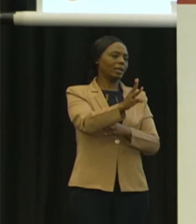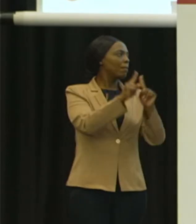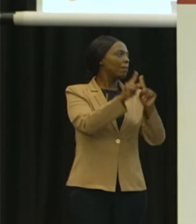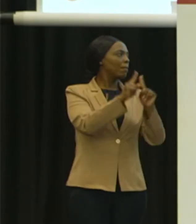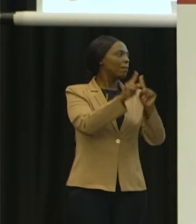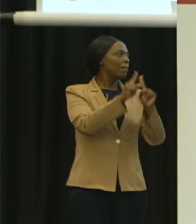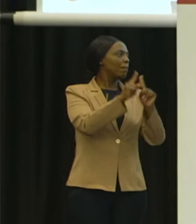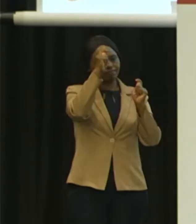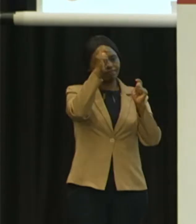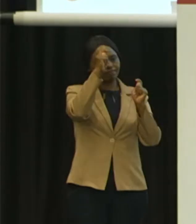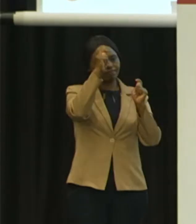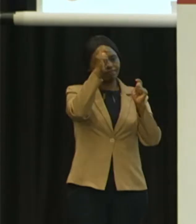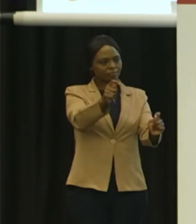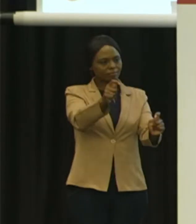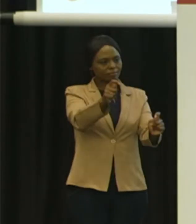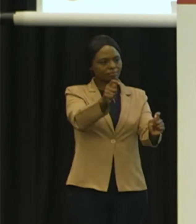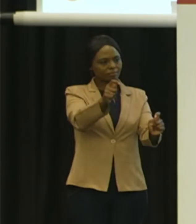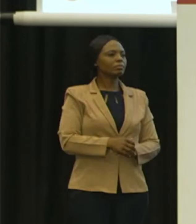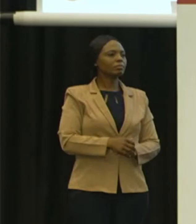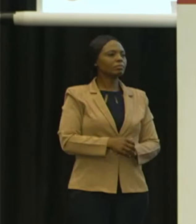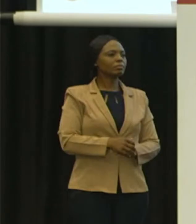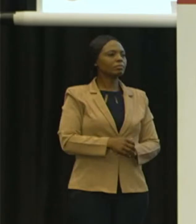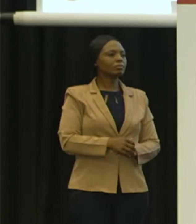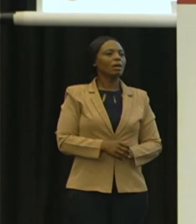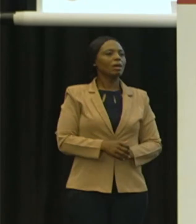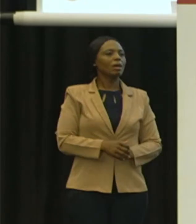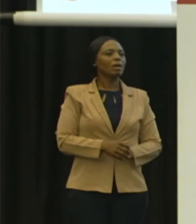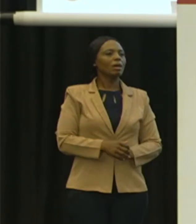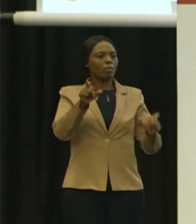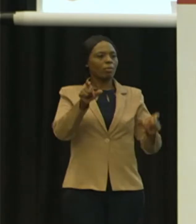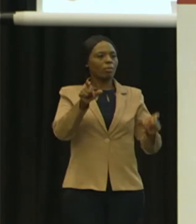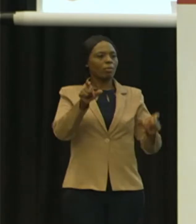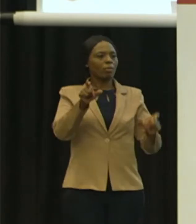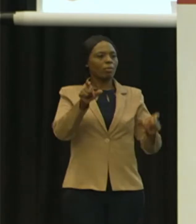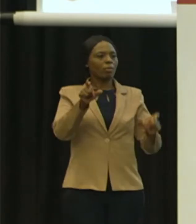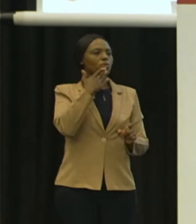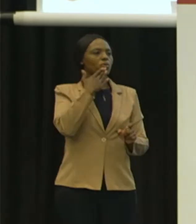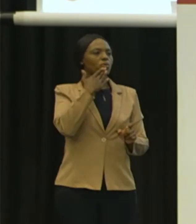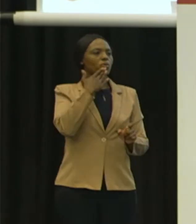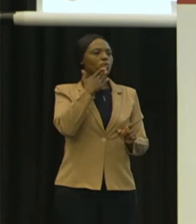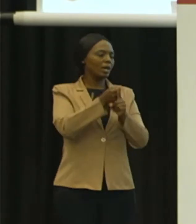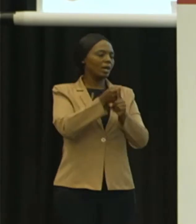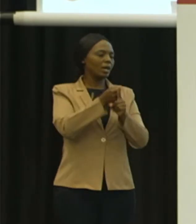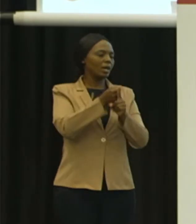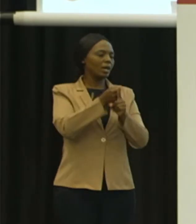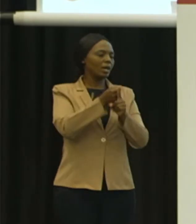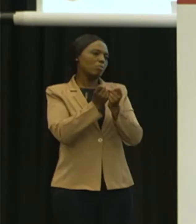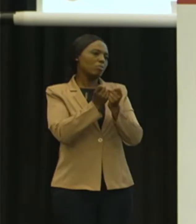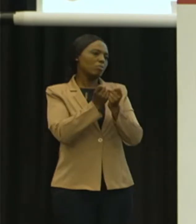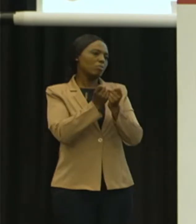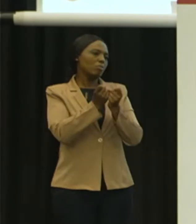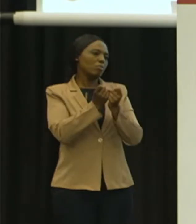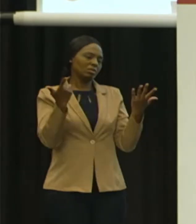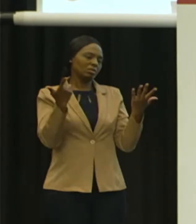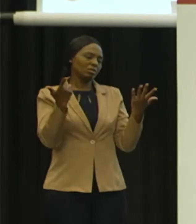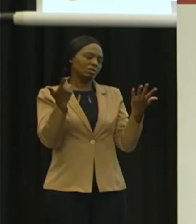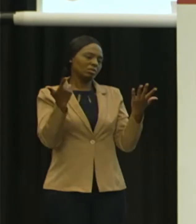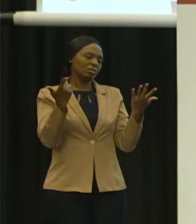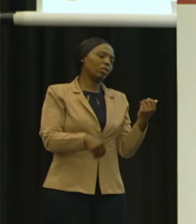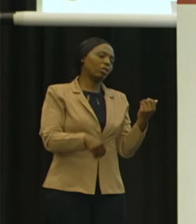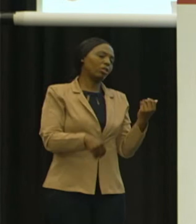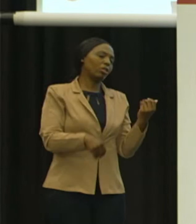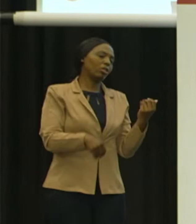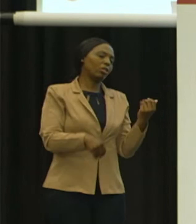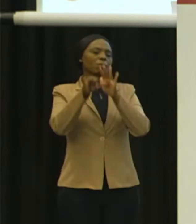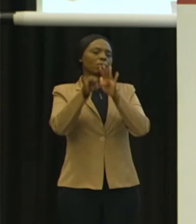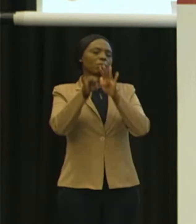tribute to a wall of remembrance for those that are fighting and have lost the fight in terms of the key population community. So please